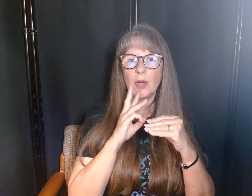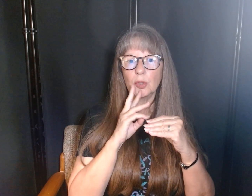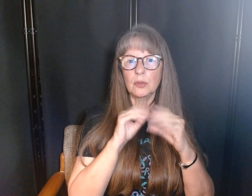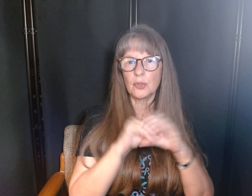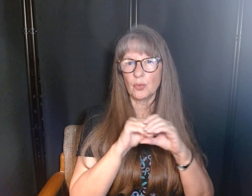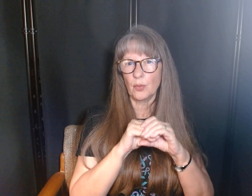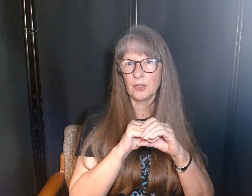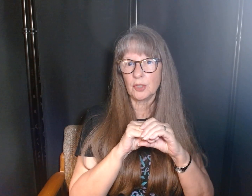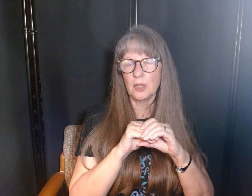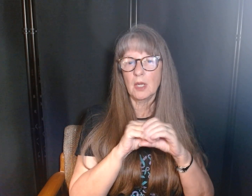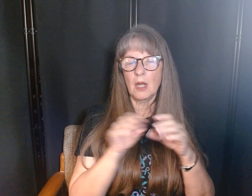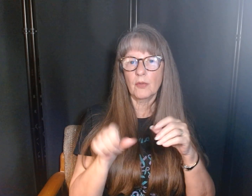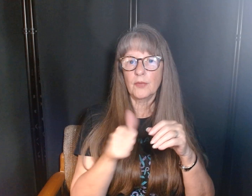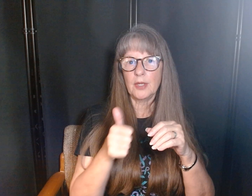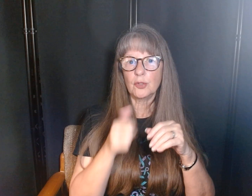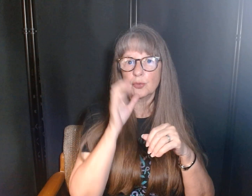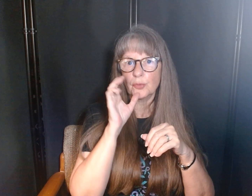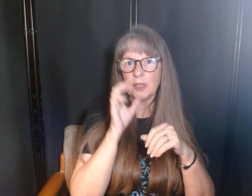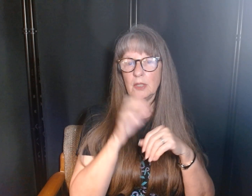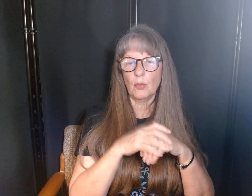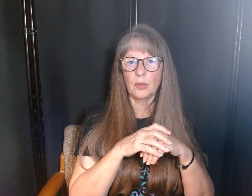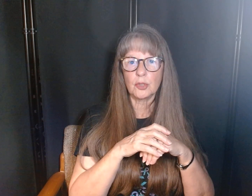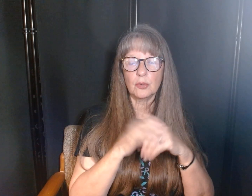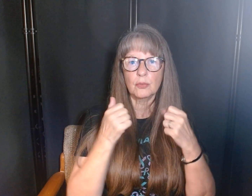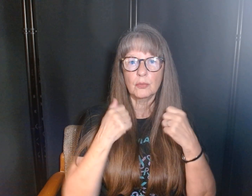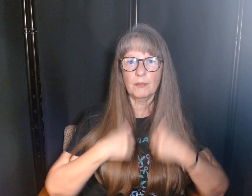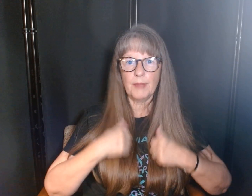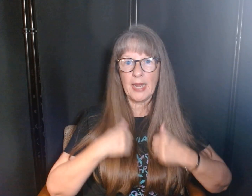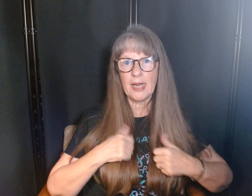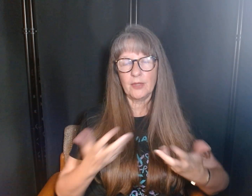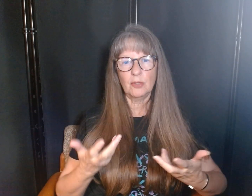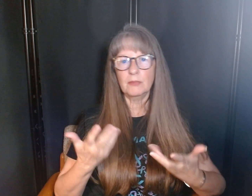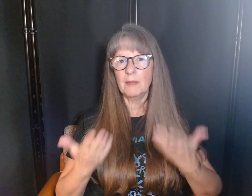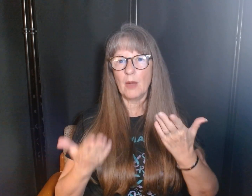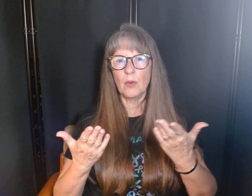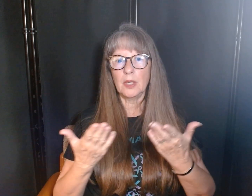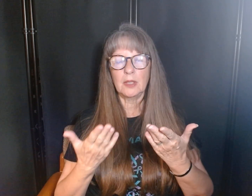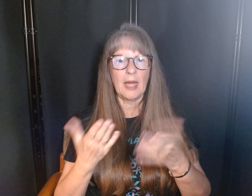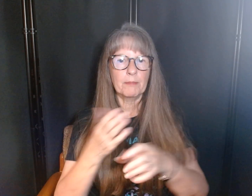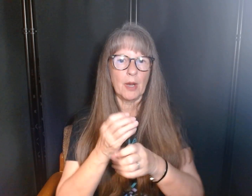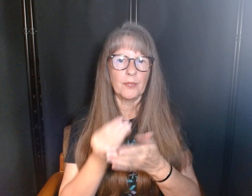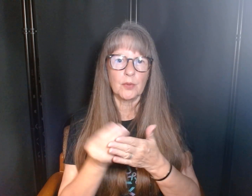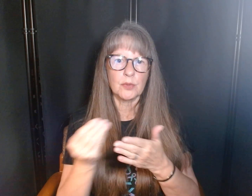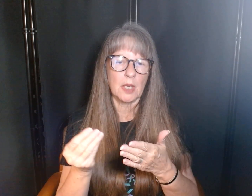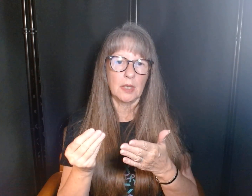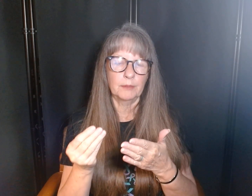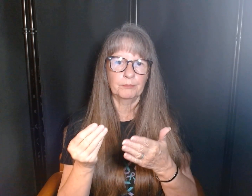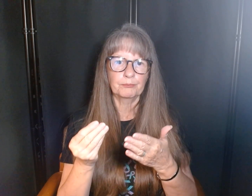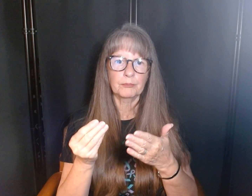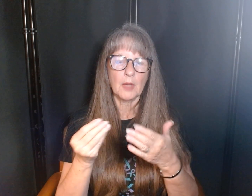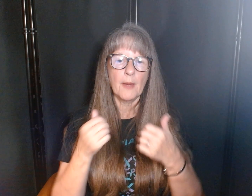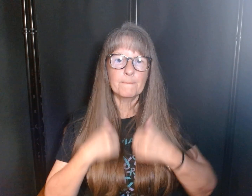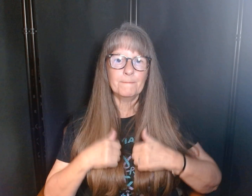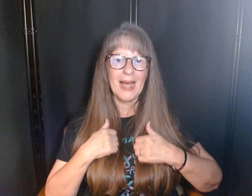water storage other than to drink or to bathe. And you might want to, I bought those